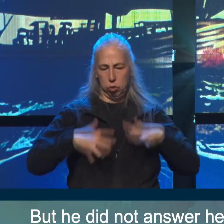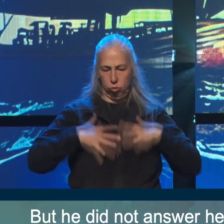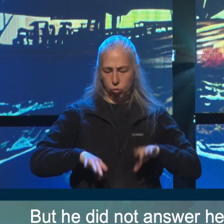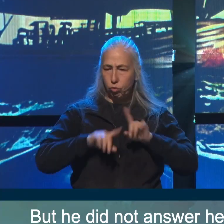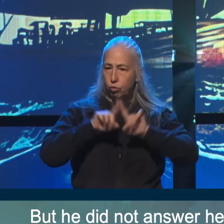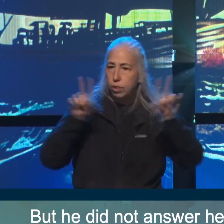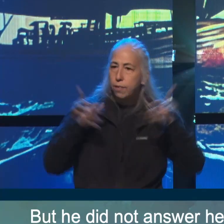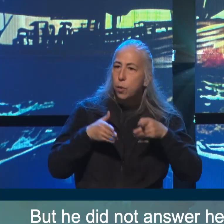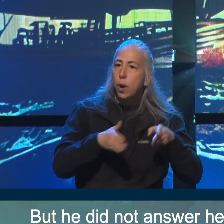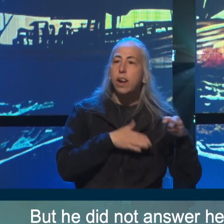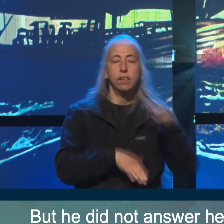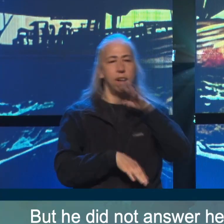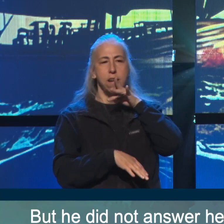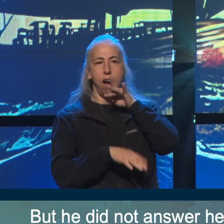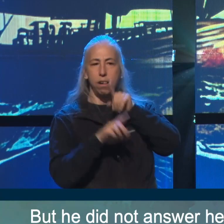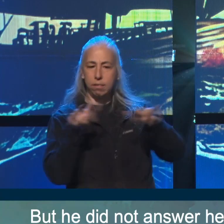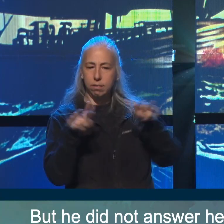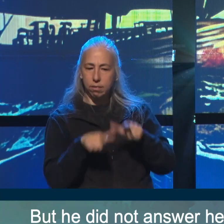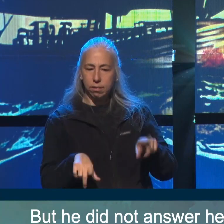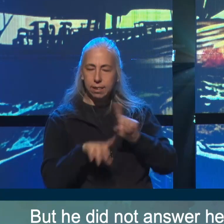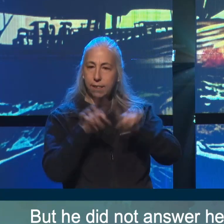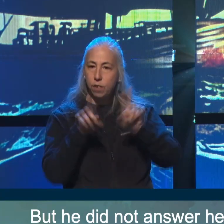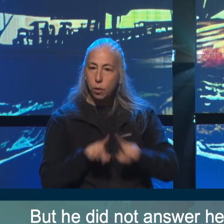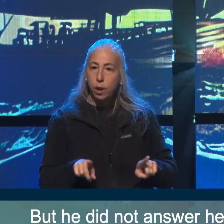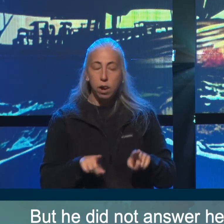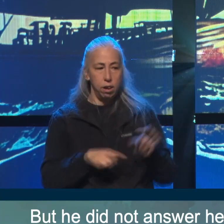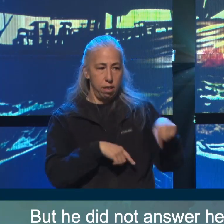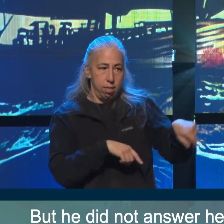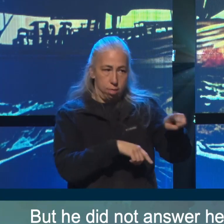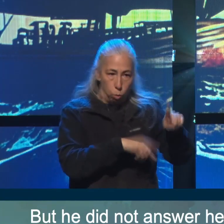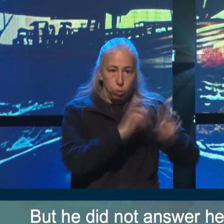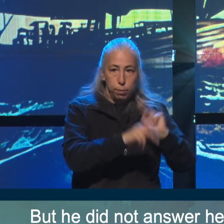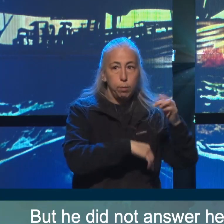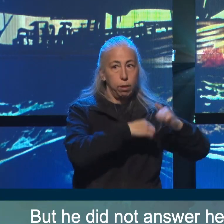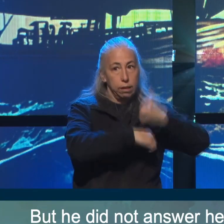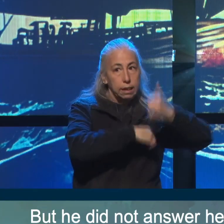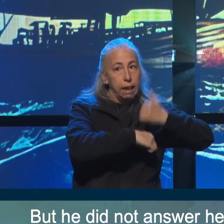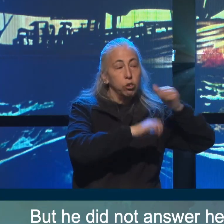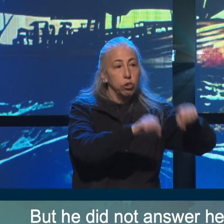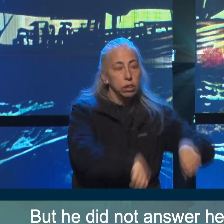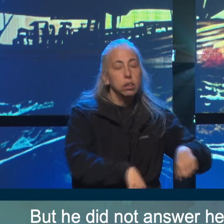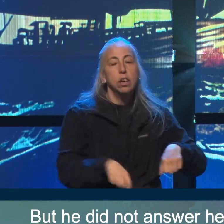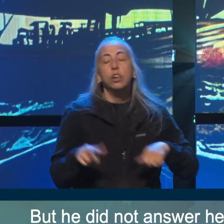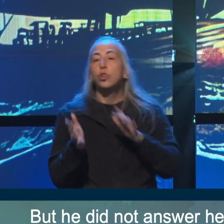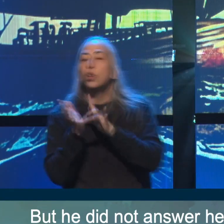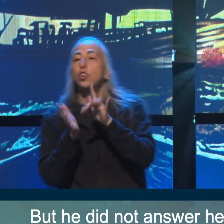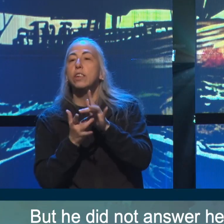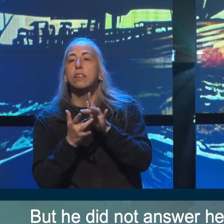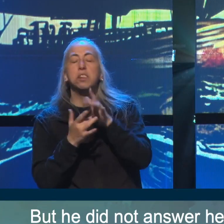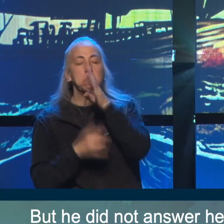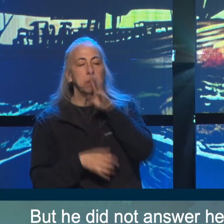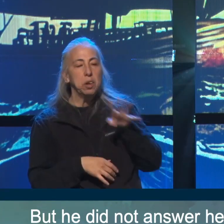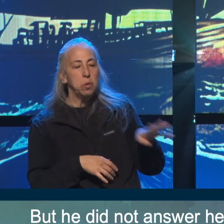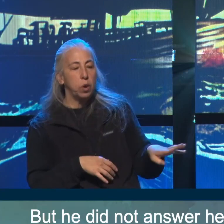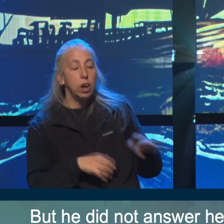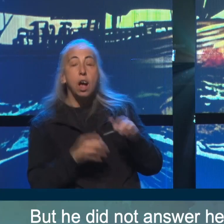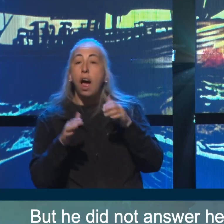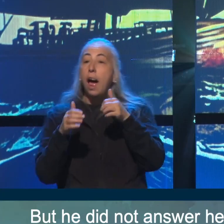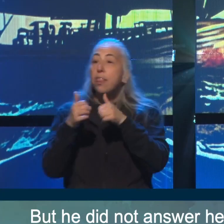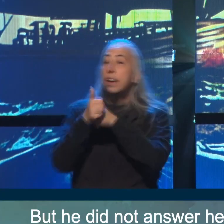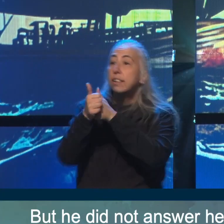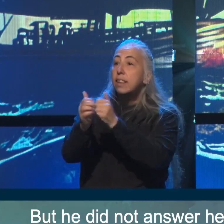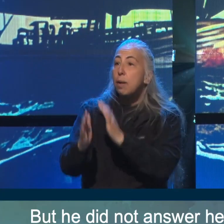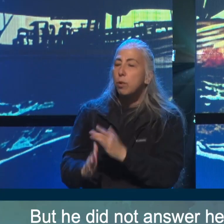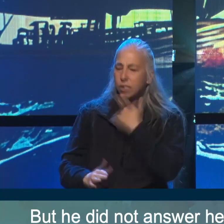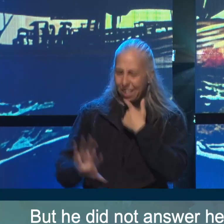them. They're dangerous people. And so he doesn't answer them. And the disciples came and they urged him saying, "Send